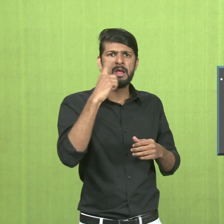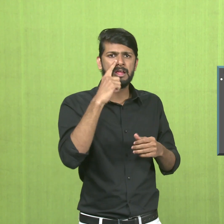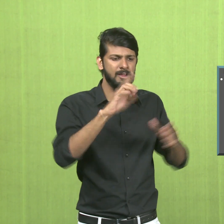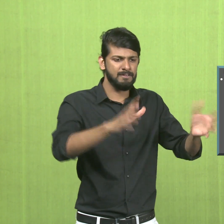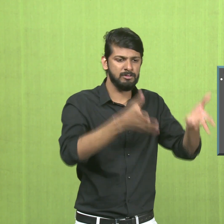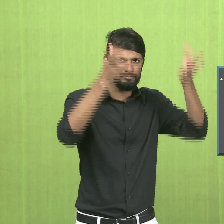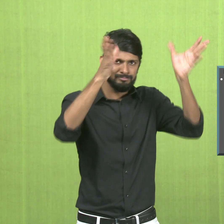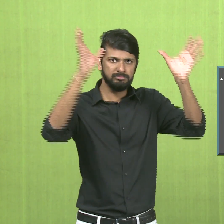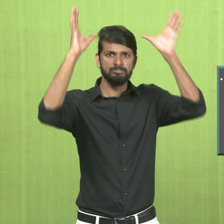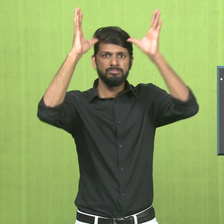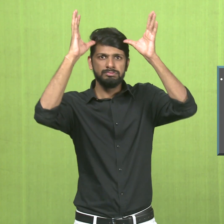water carrier,